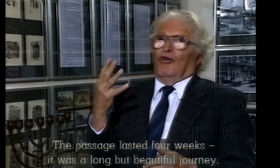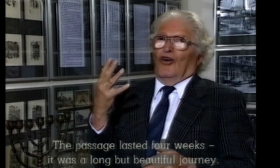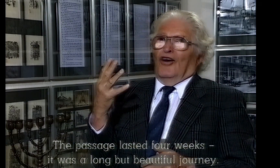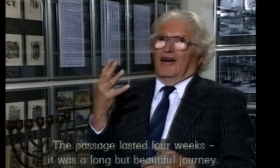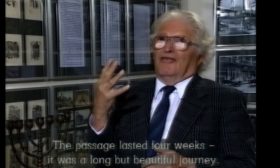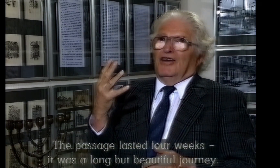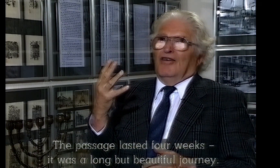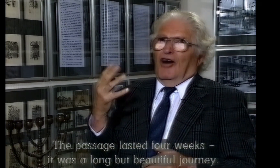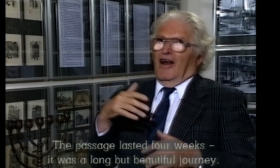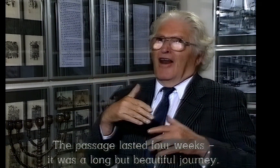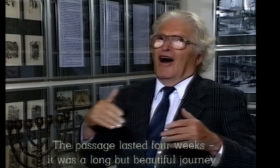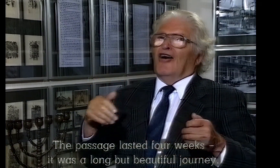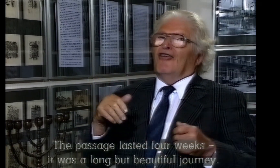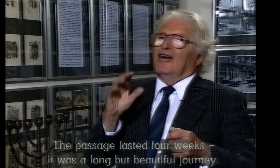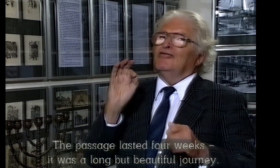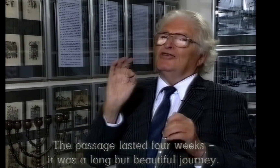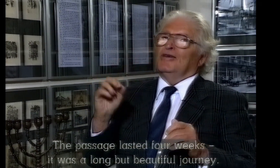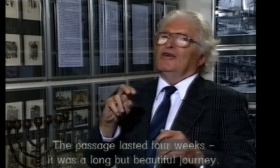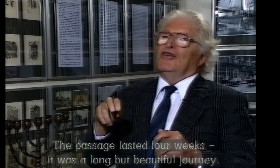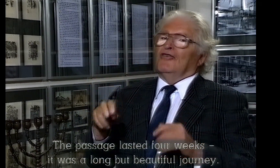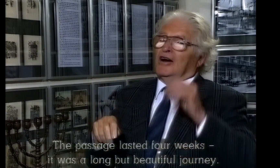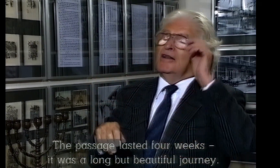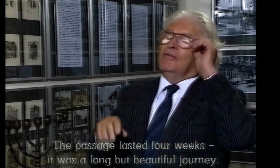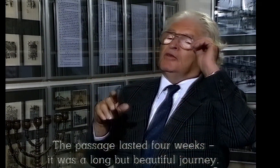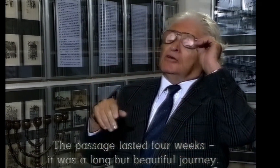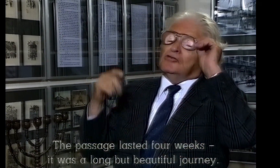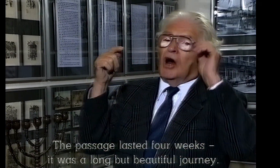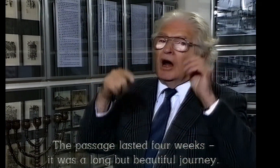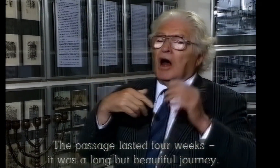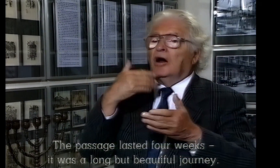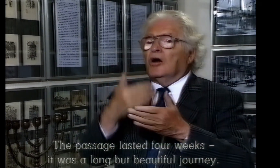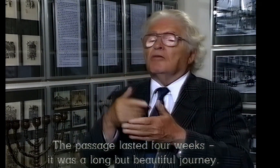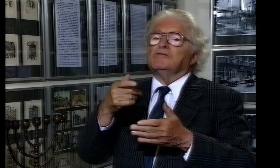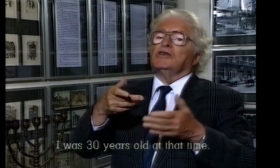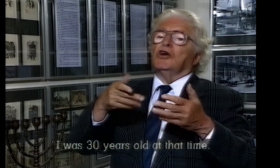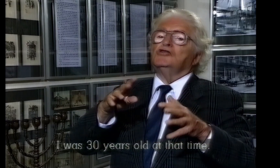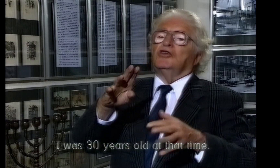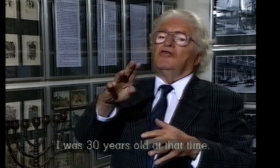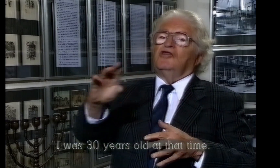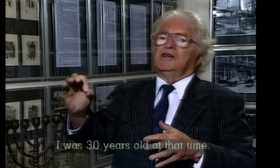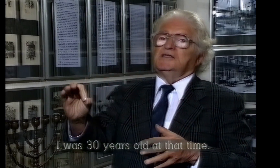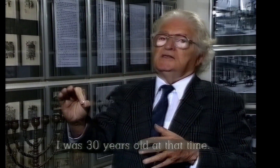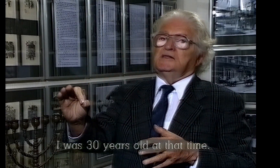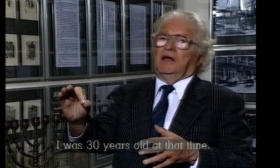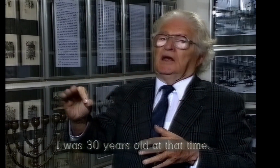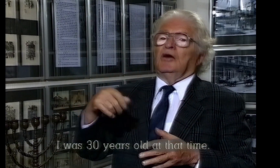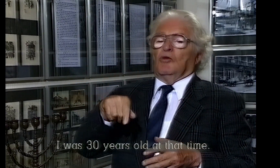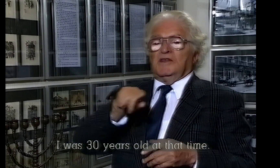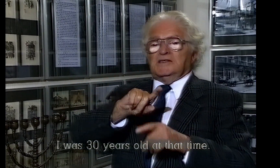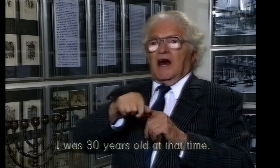The passage lasted 4 weeks. It was a long but beautiful journey. I was 30 years old at the time.